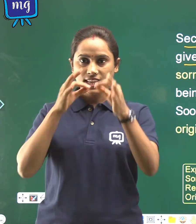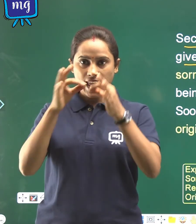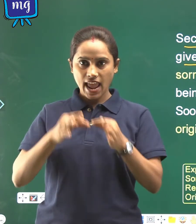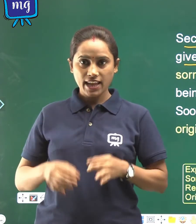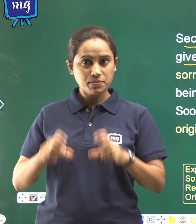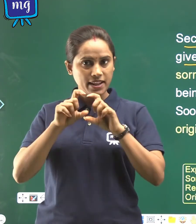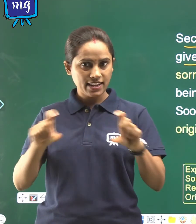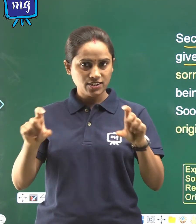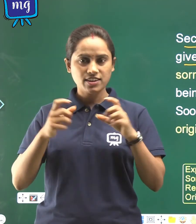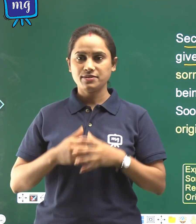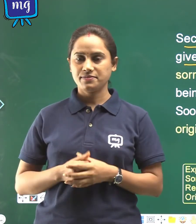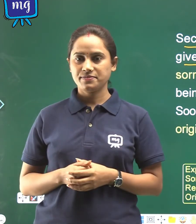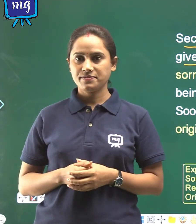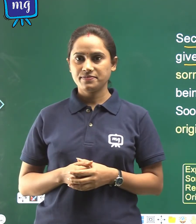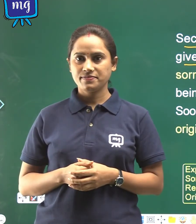explanation